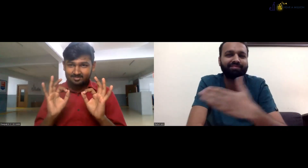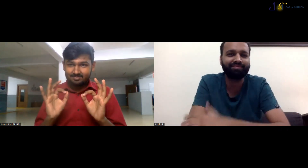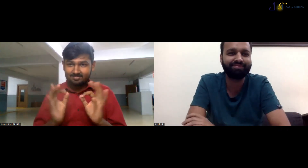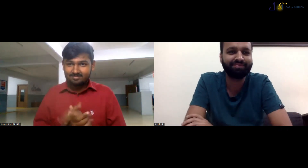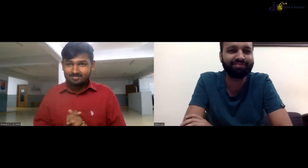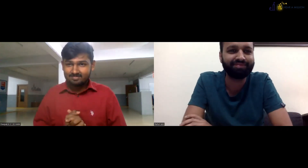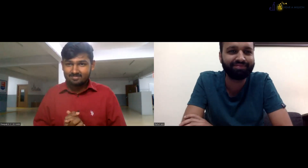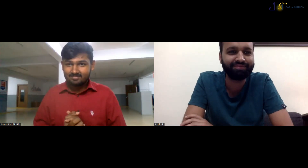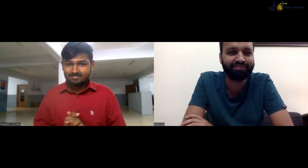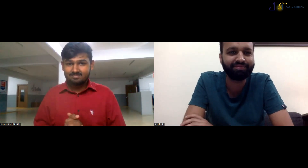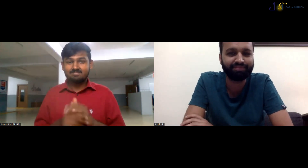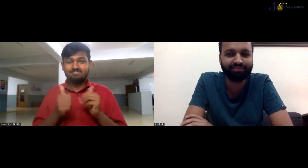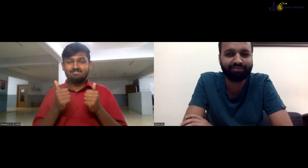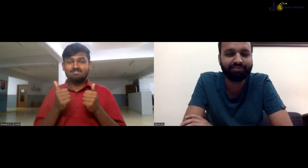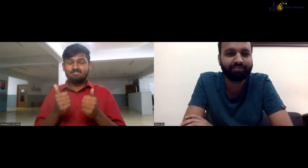Hi.